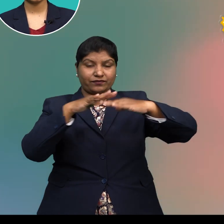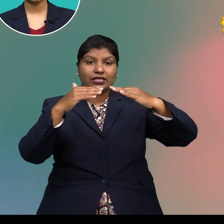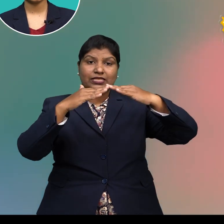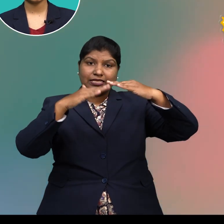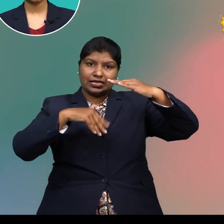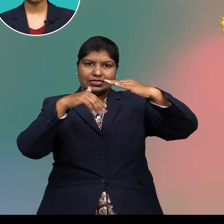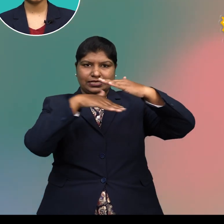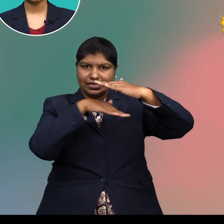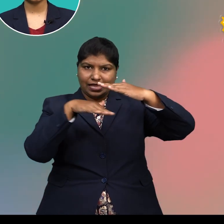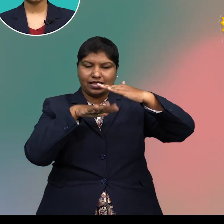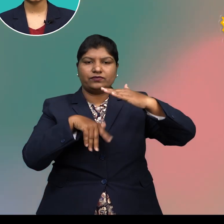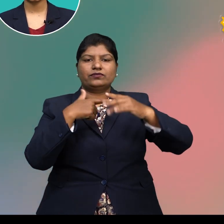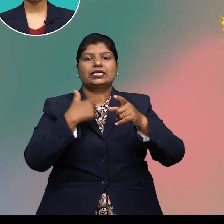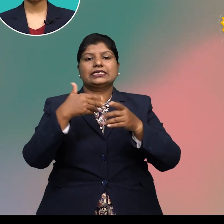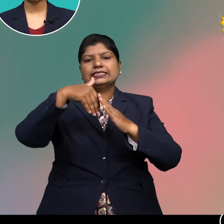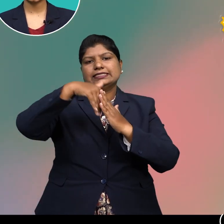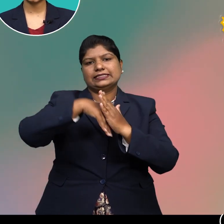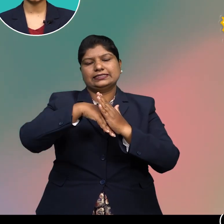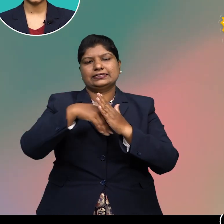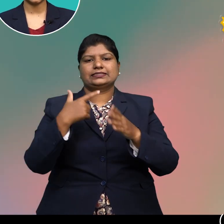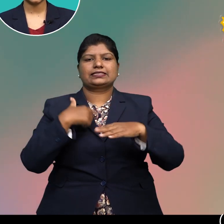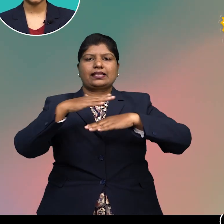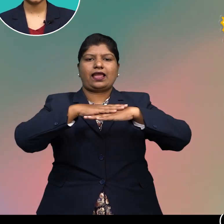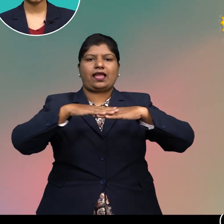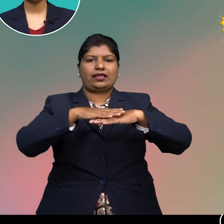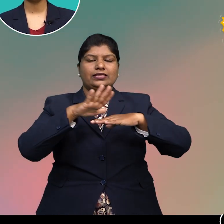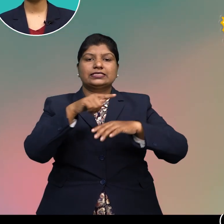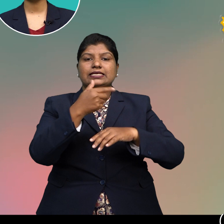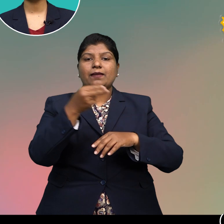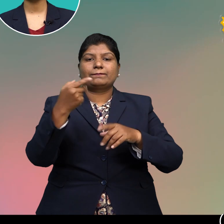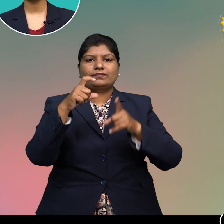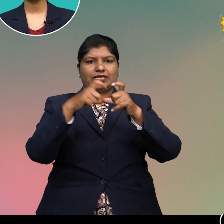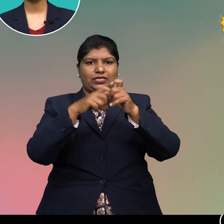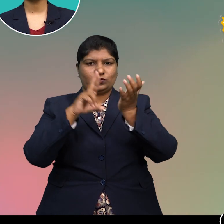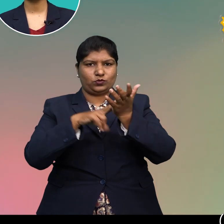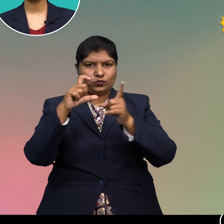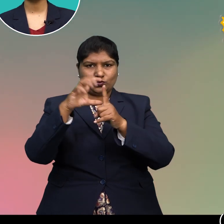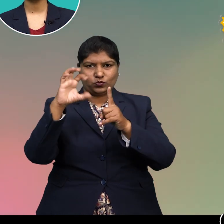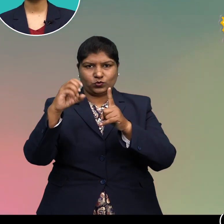to bring in food and oxygen.